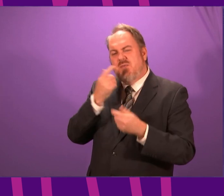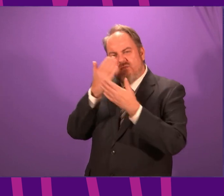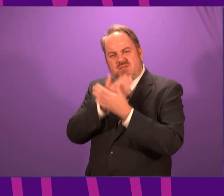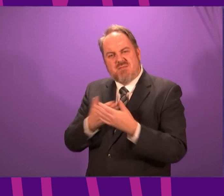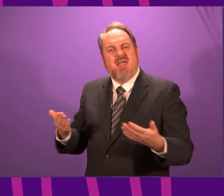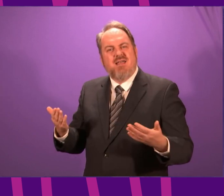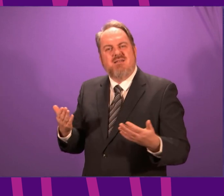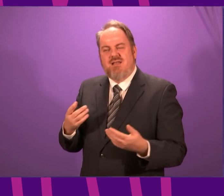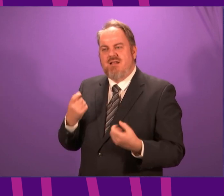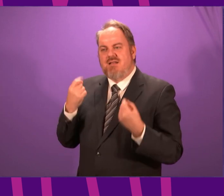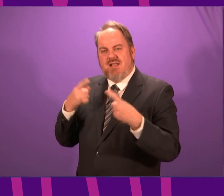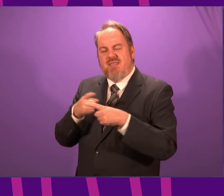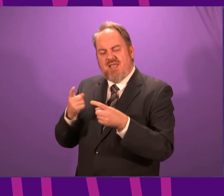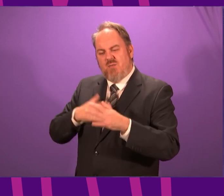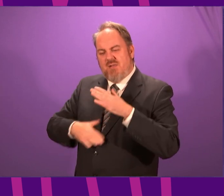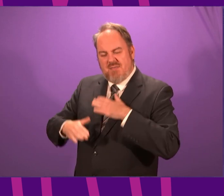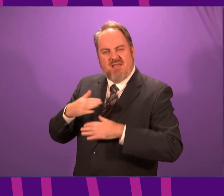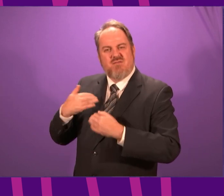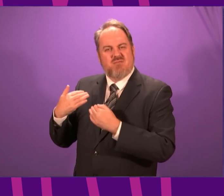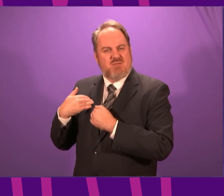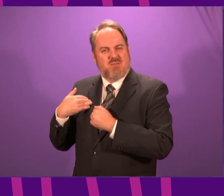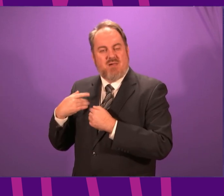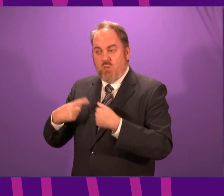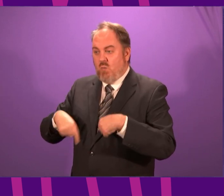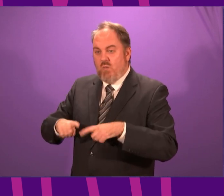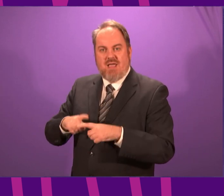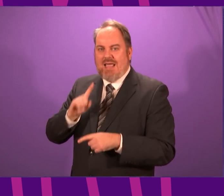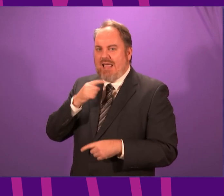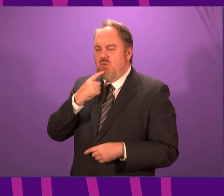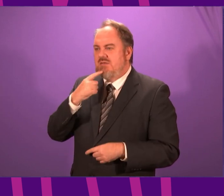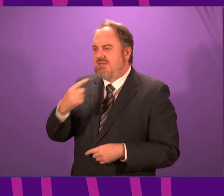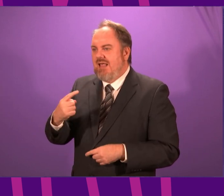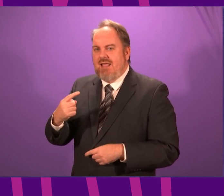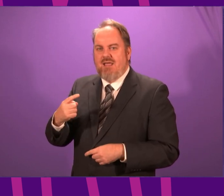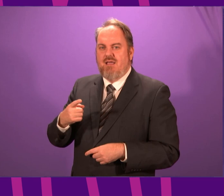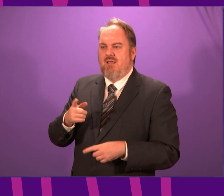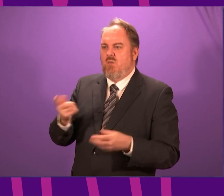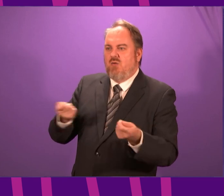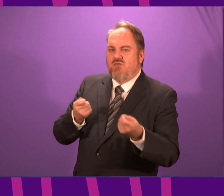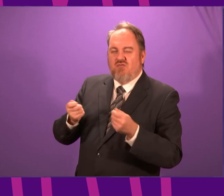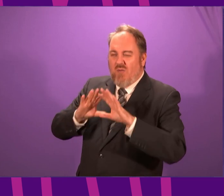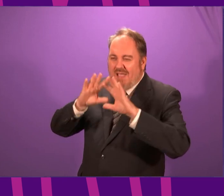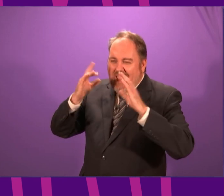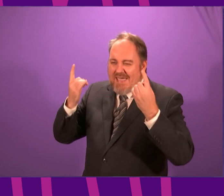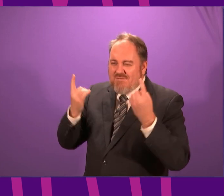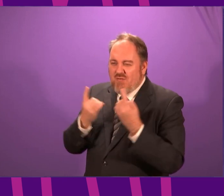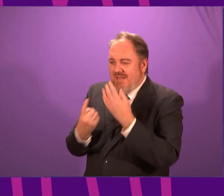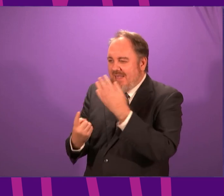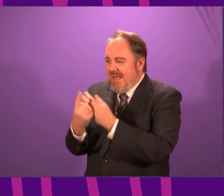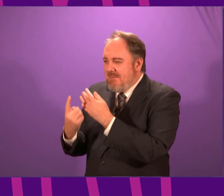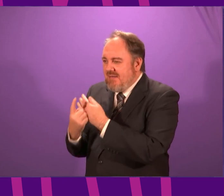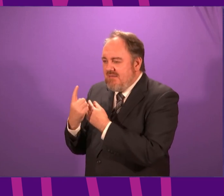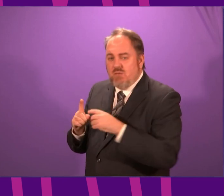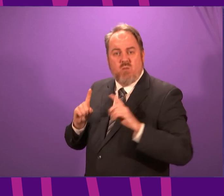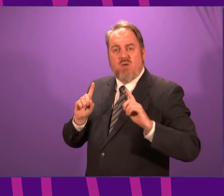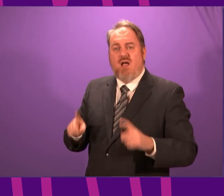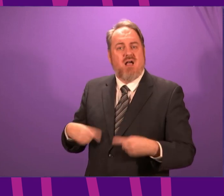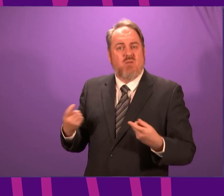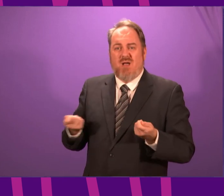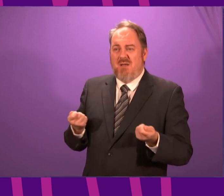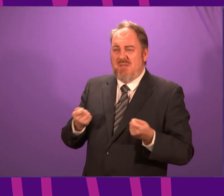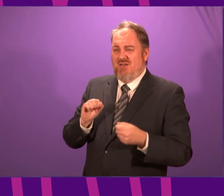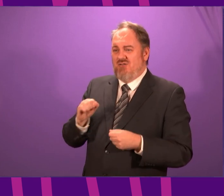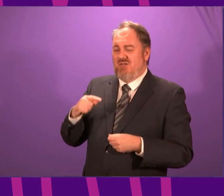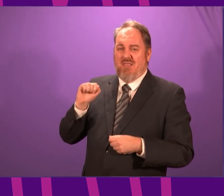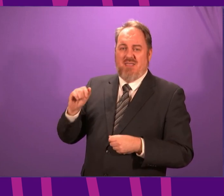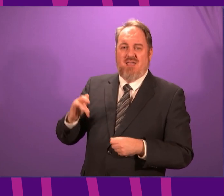responsibility. Because we must know that the state cannot account for every situation in every family or manage every moment of every person's life.